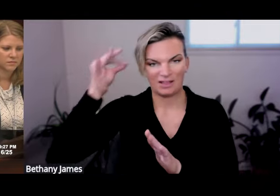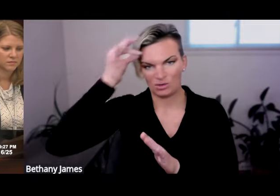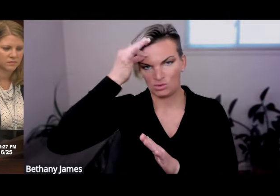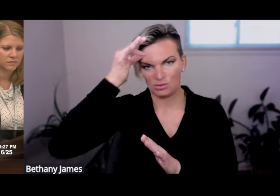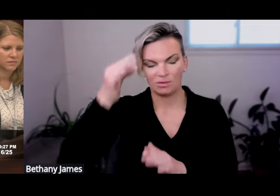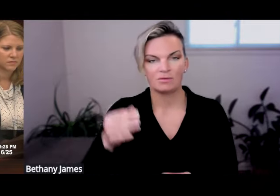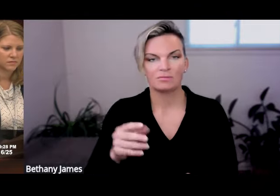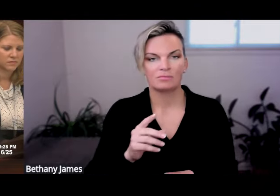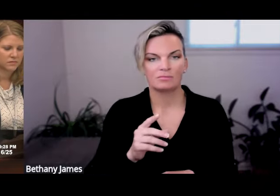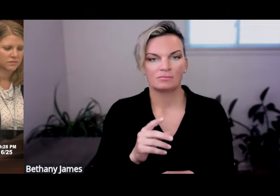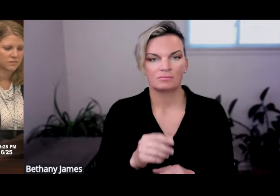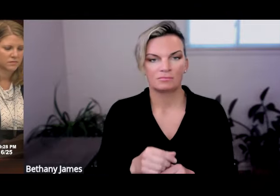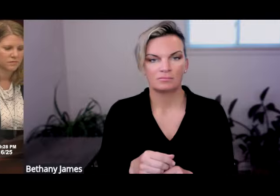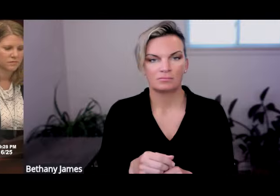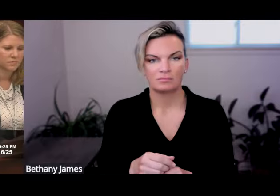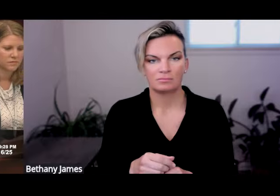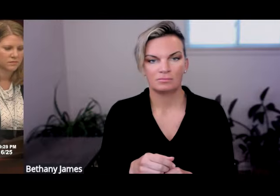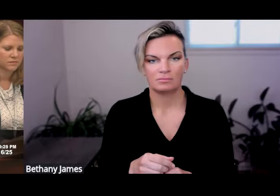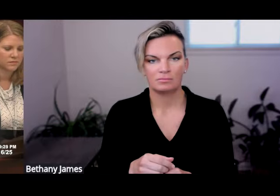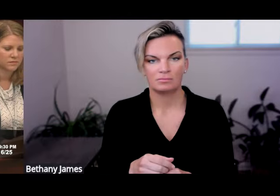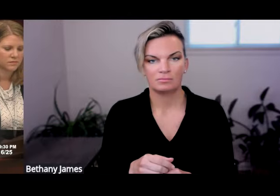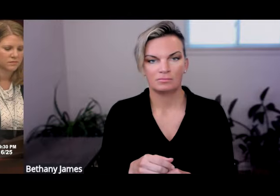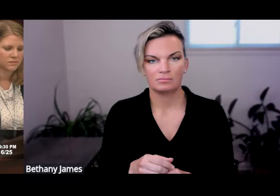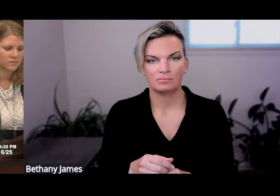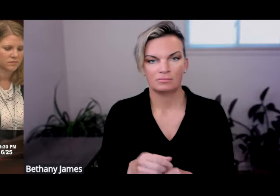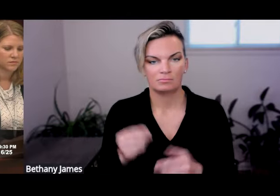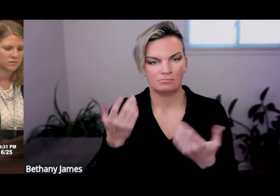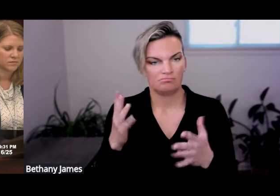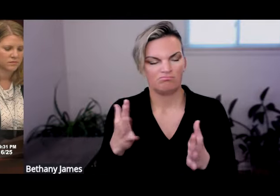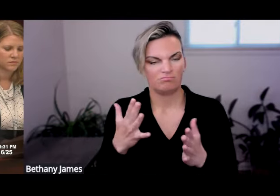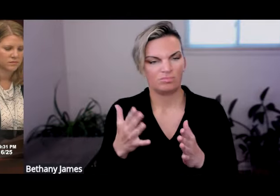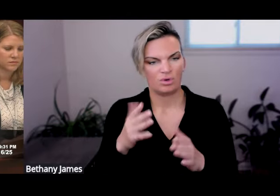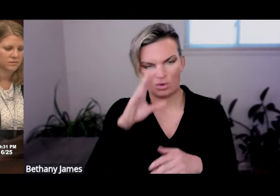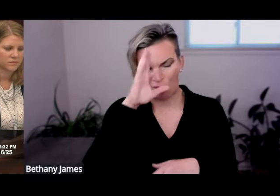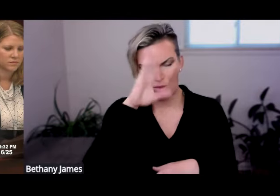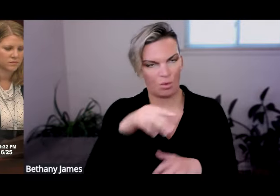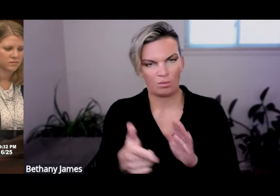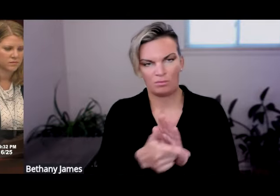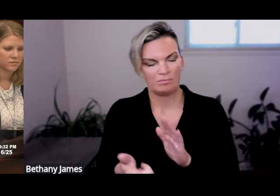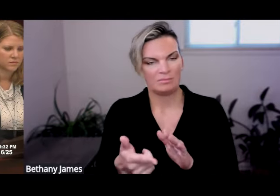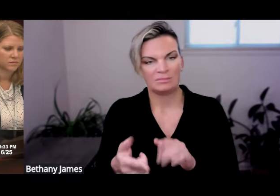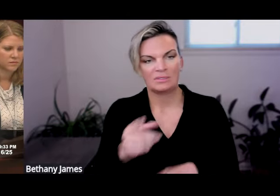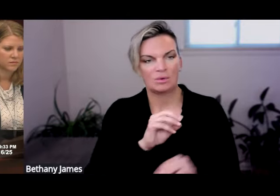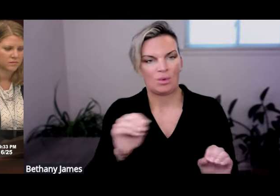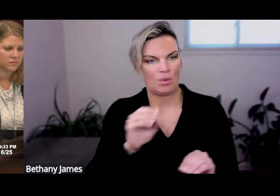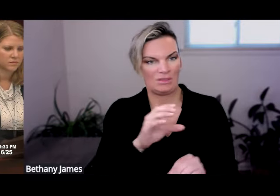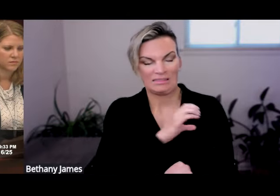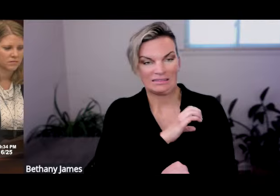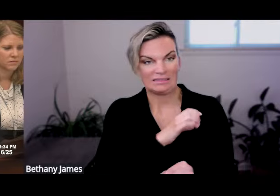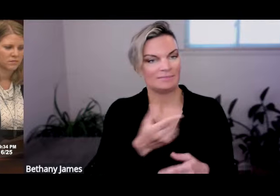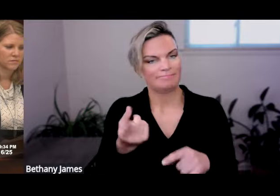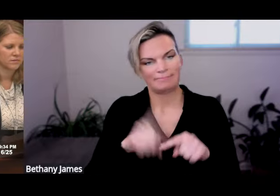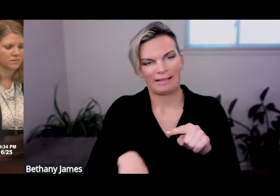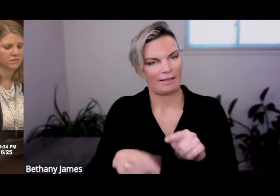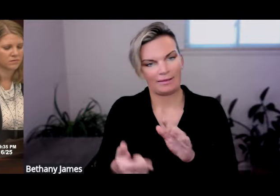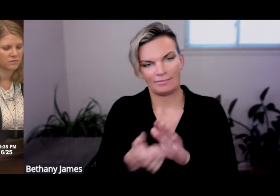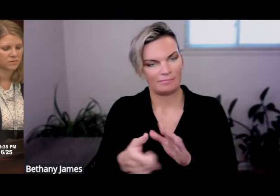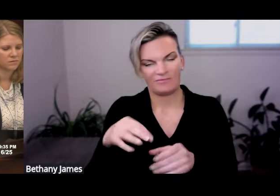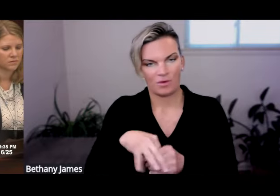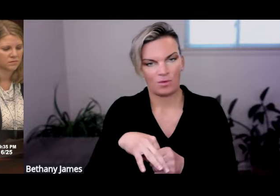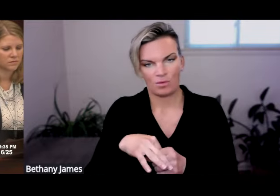prohibit or prohibit non-citizens from voting, and there are criminal penalties associated with that. So